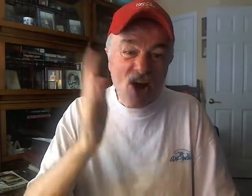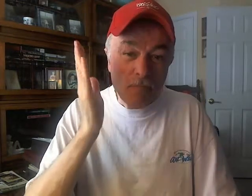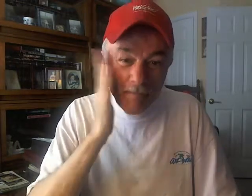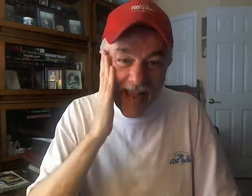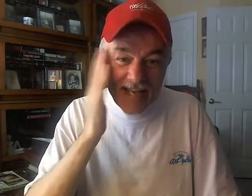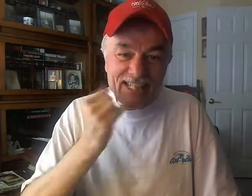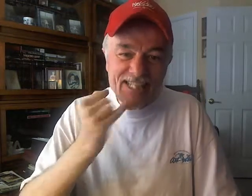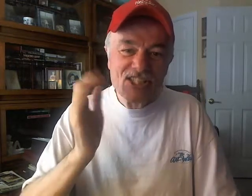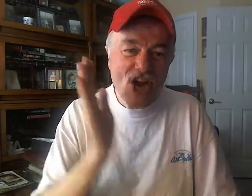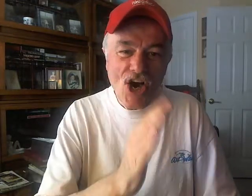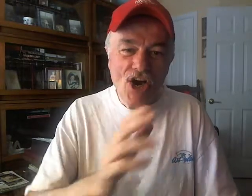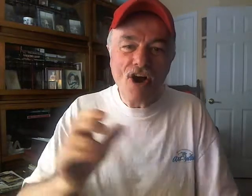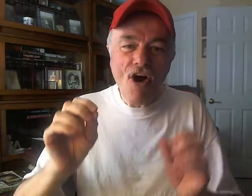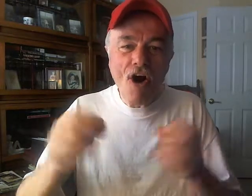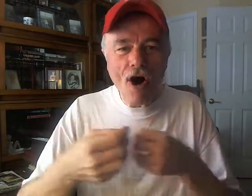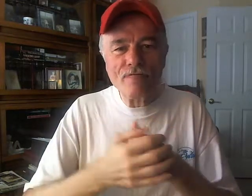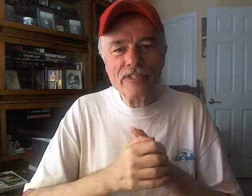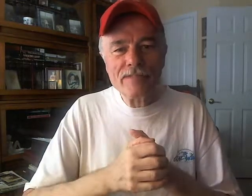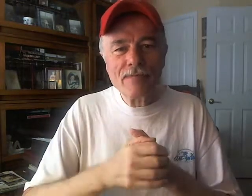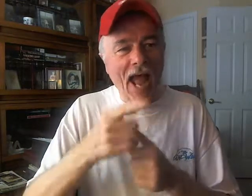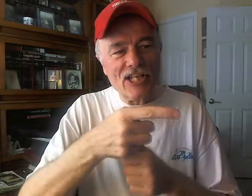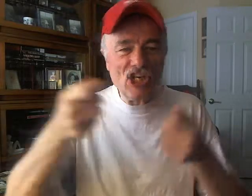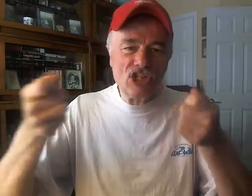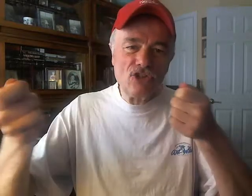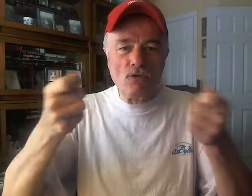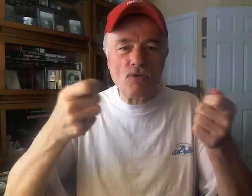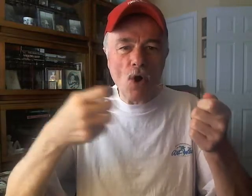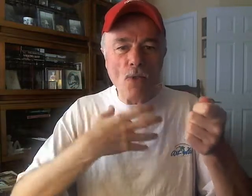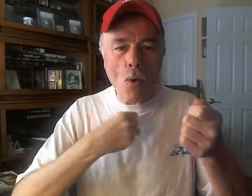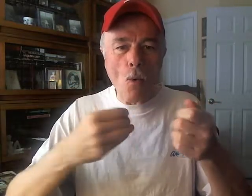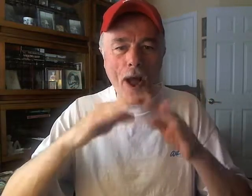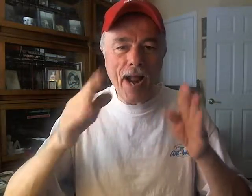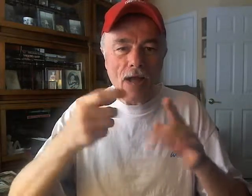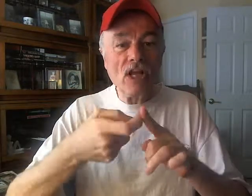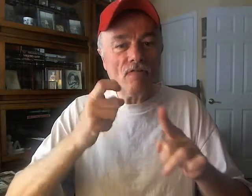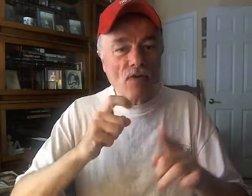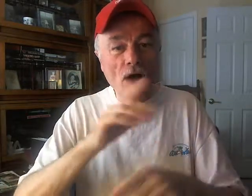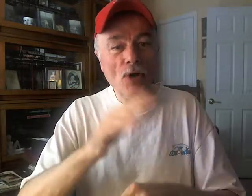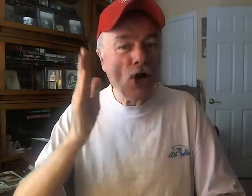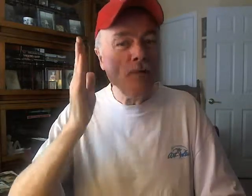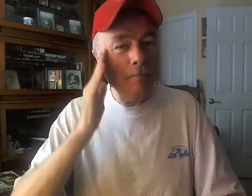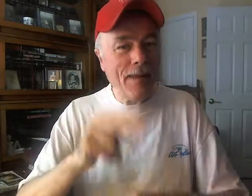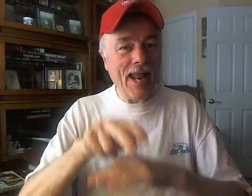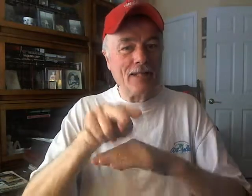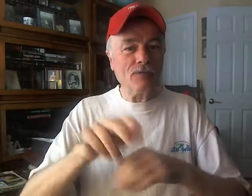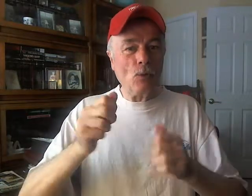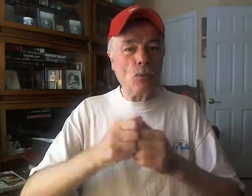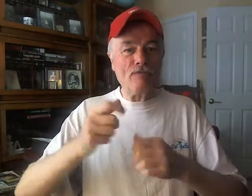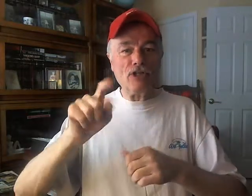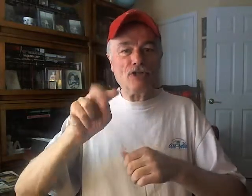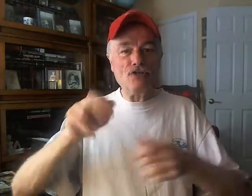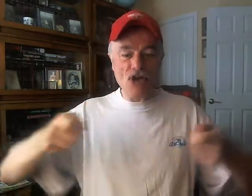There is her office, and she to fill the White House from her being with the